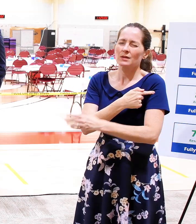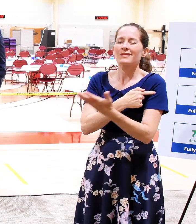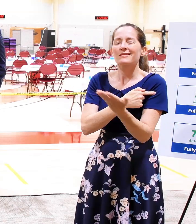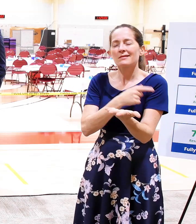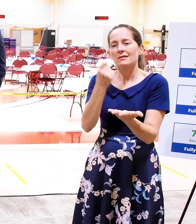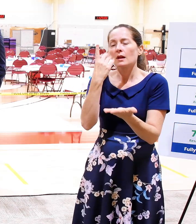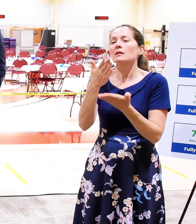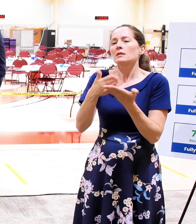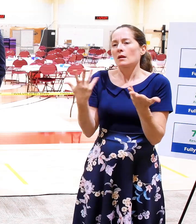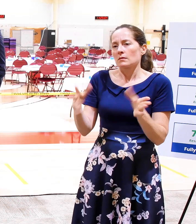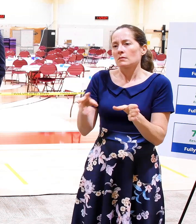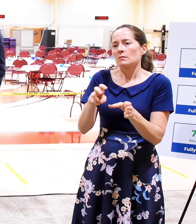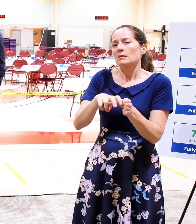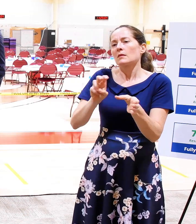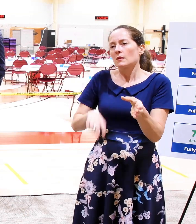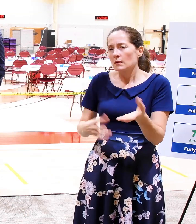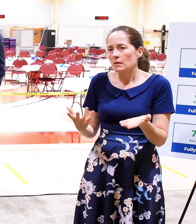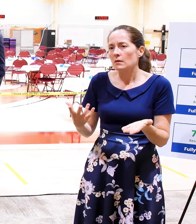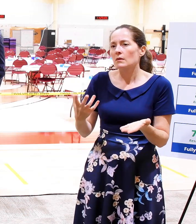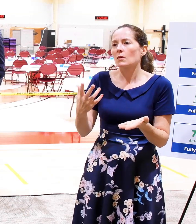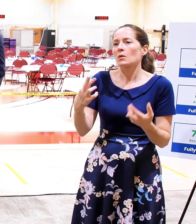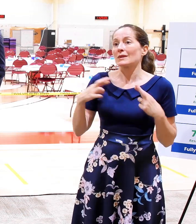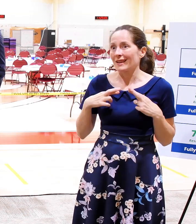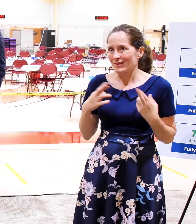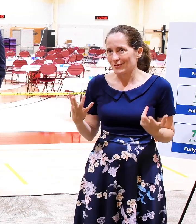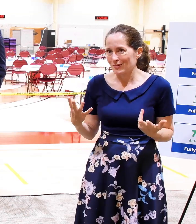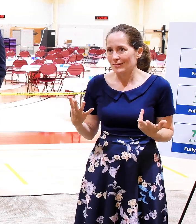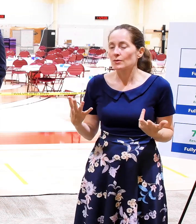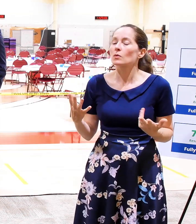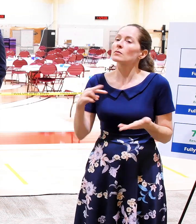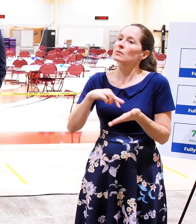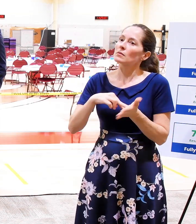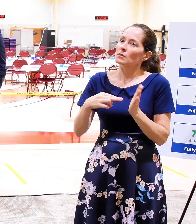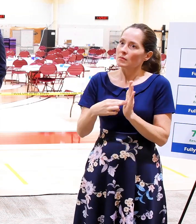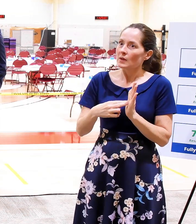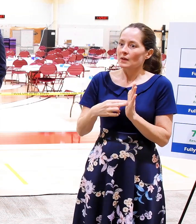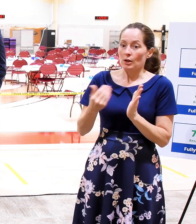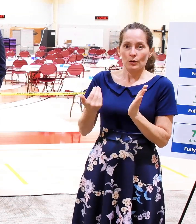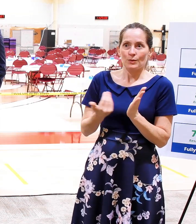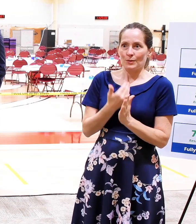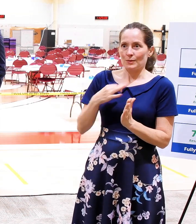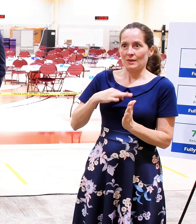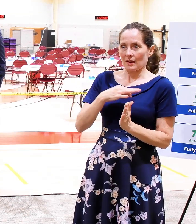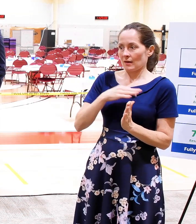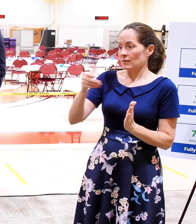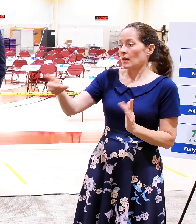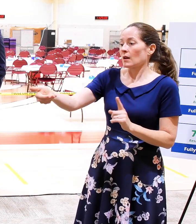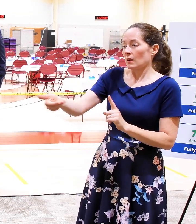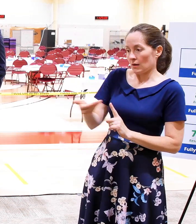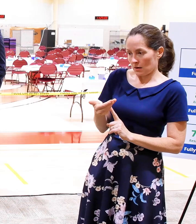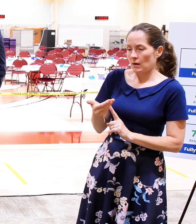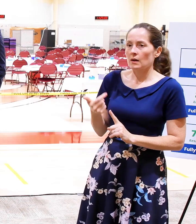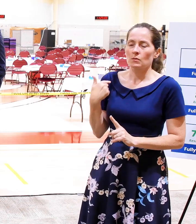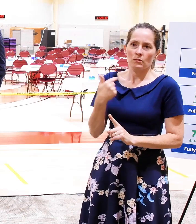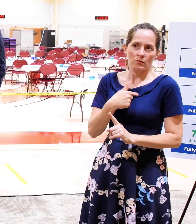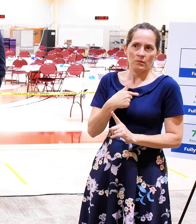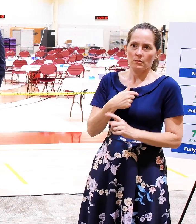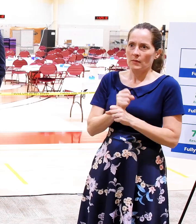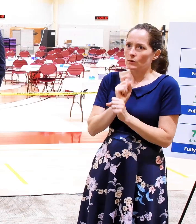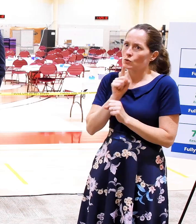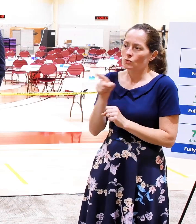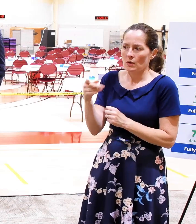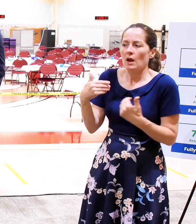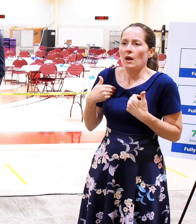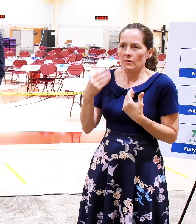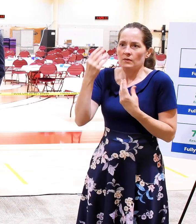retired this last year, and we have continued with the onboarding of our new staff members to make available to them the information for